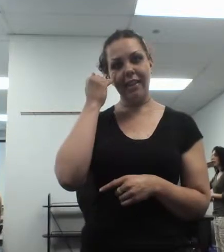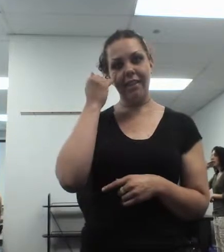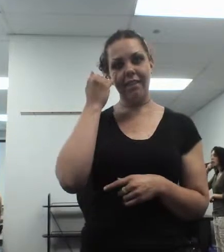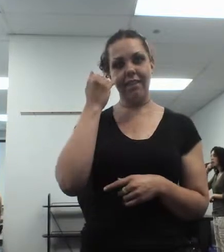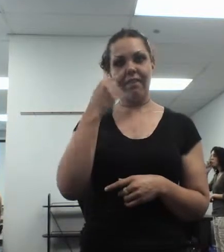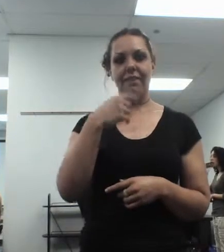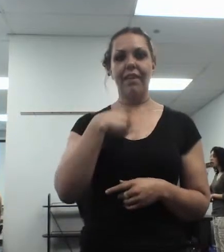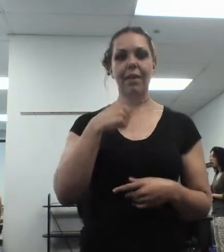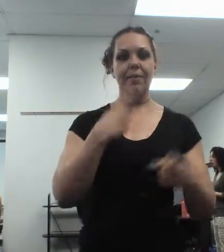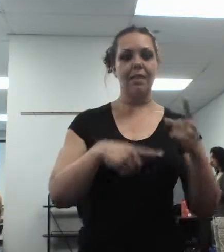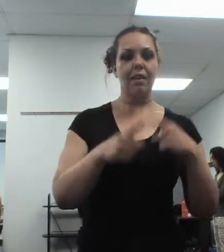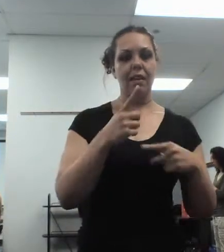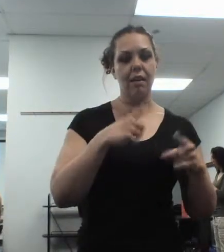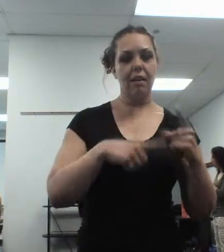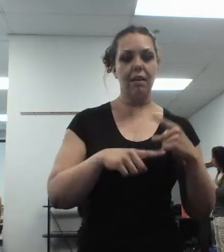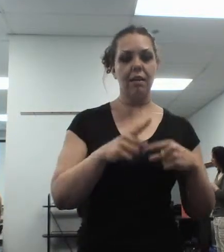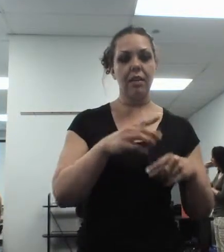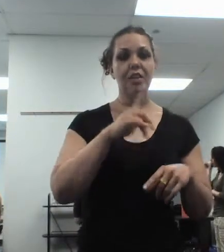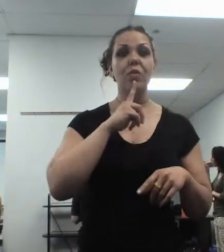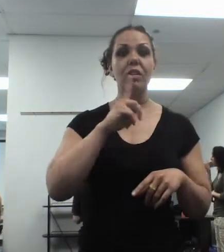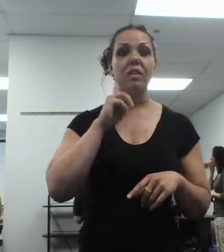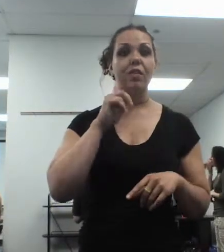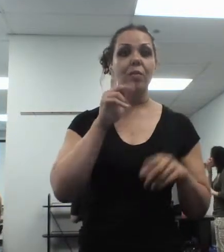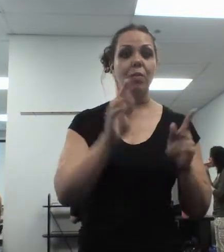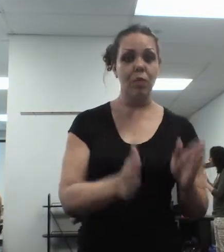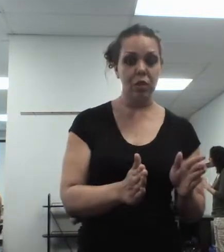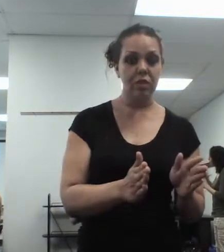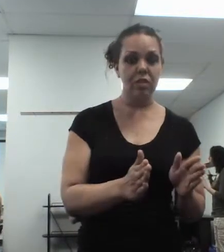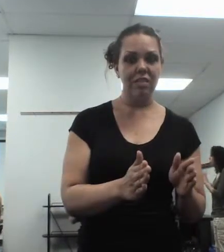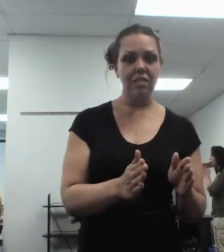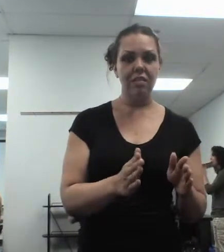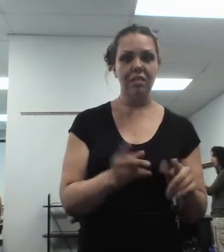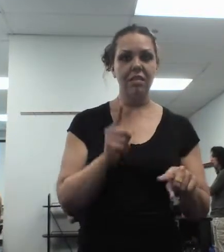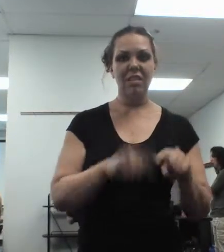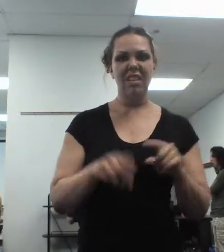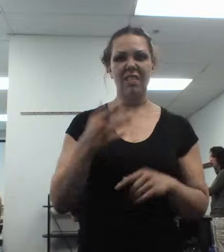not going to feel that because they don't see the affect. You have to show that affect.